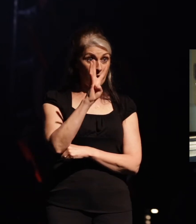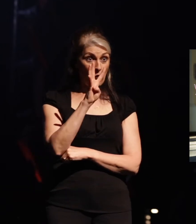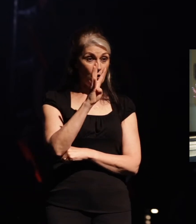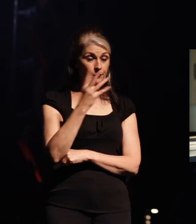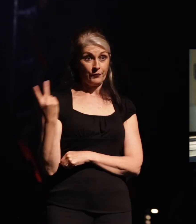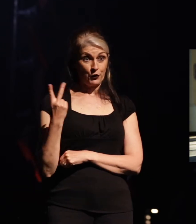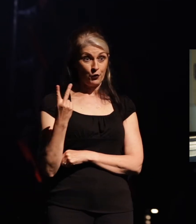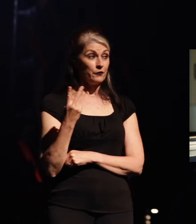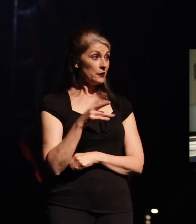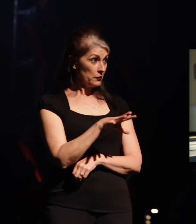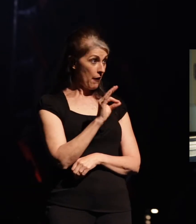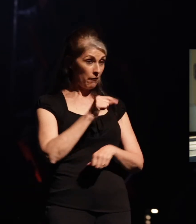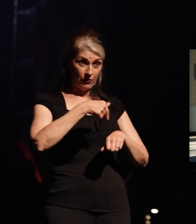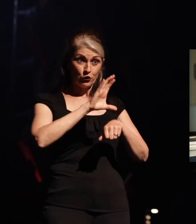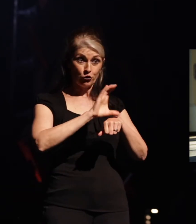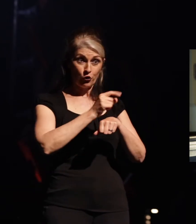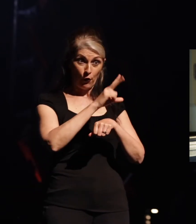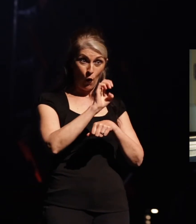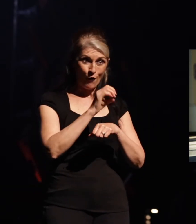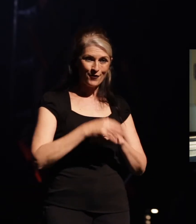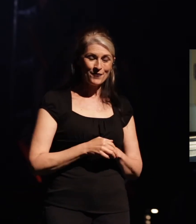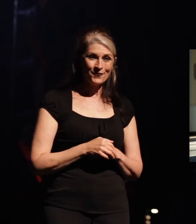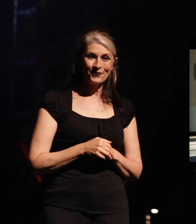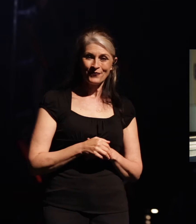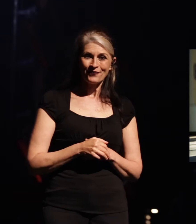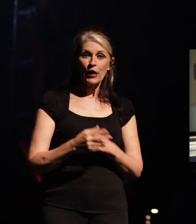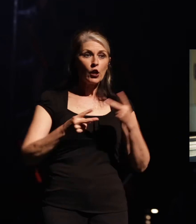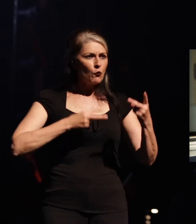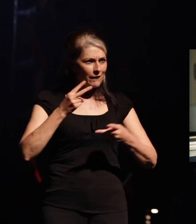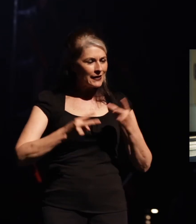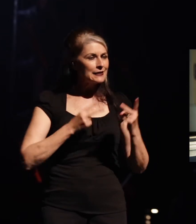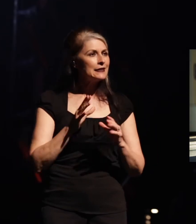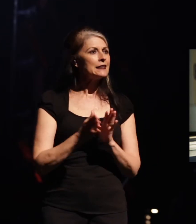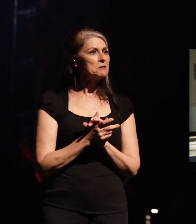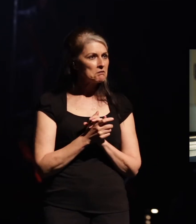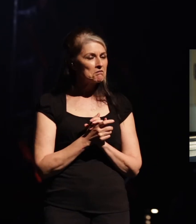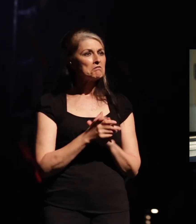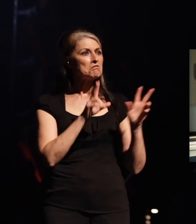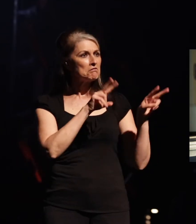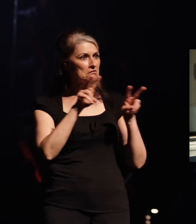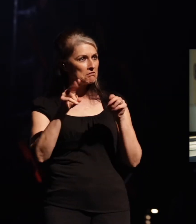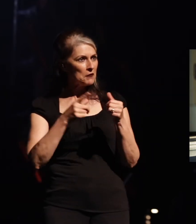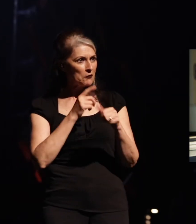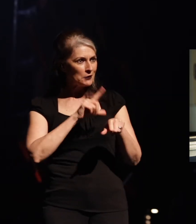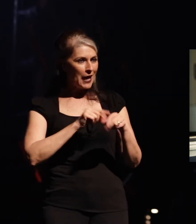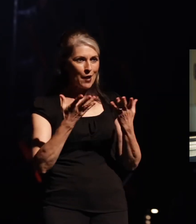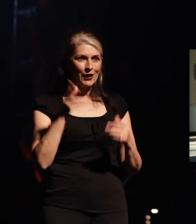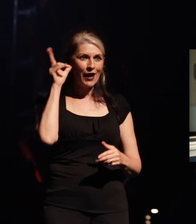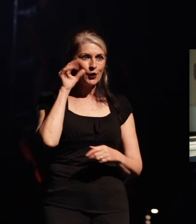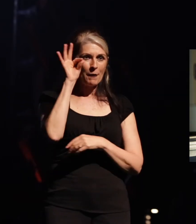upon the Grove, and we visited. And my first visit here, I heard Pastor